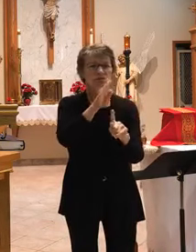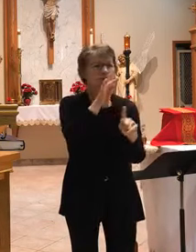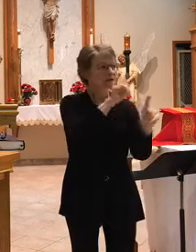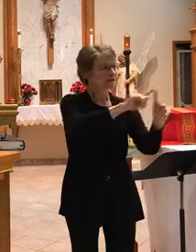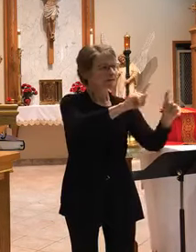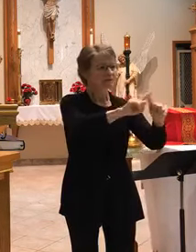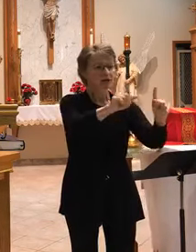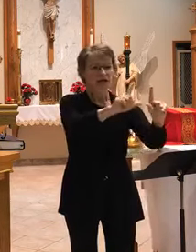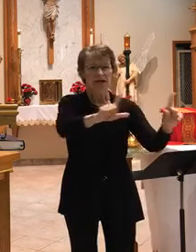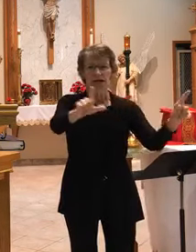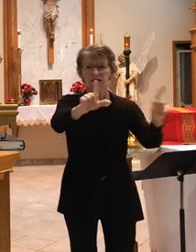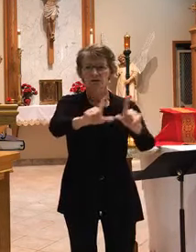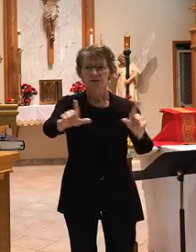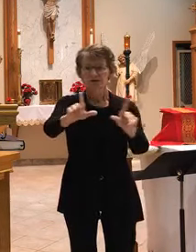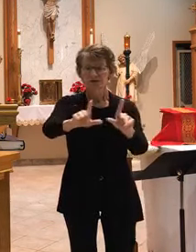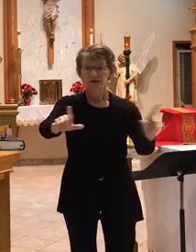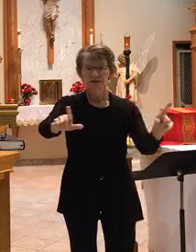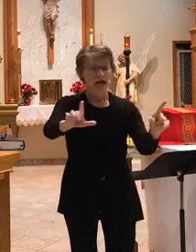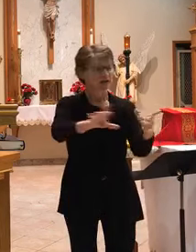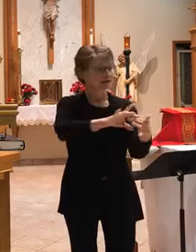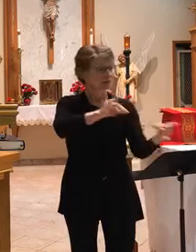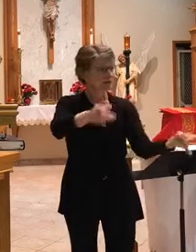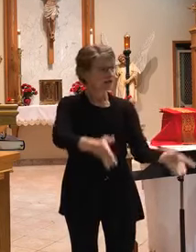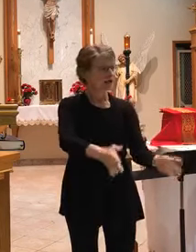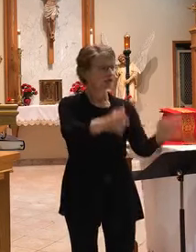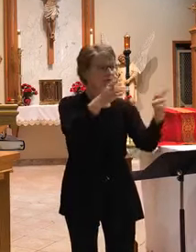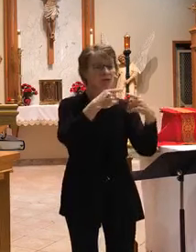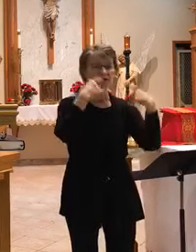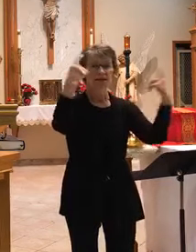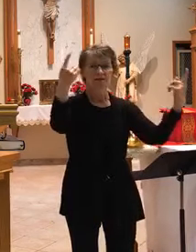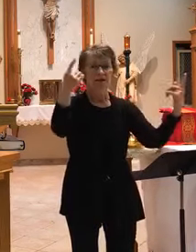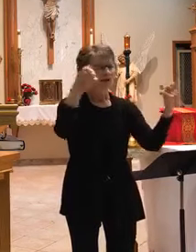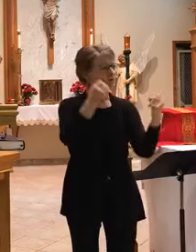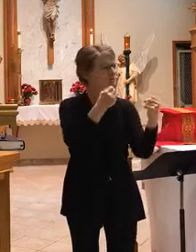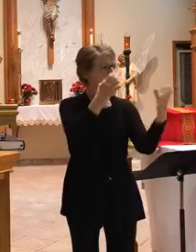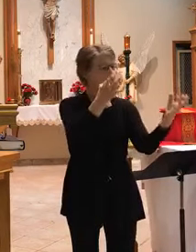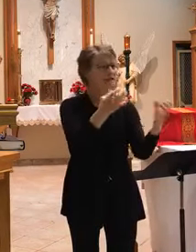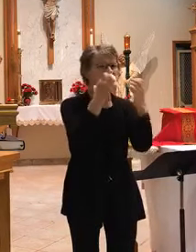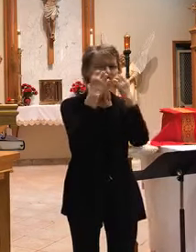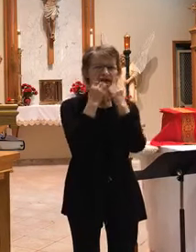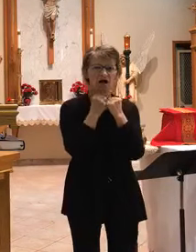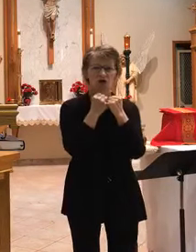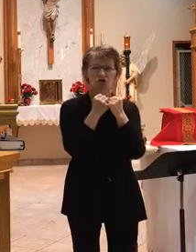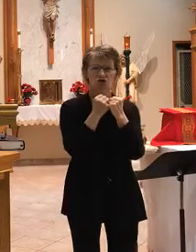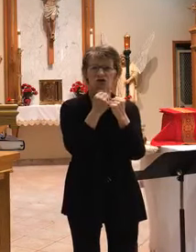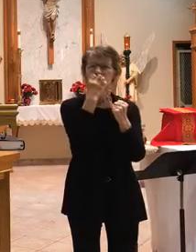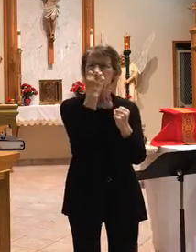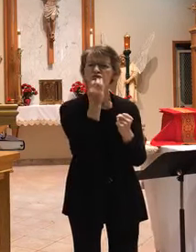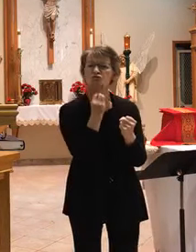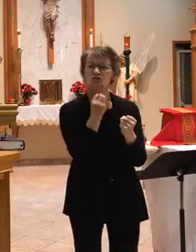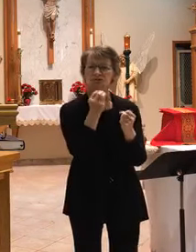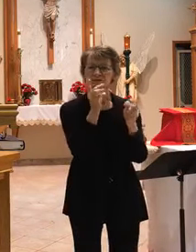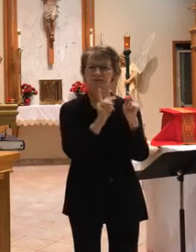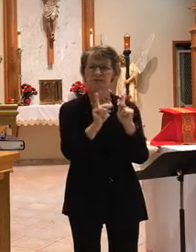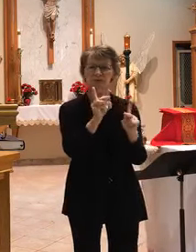Spirit enabled them to proclaim. Now there were devout Jews from every nation under heaven